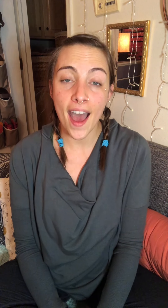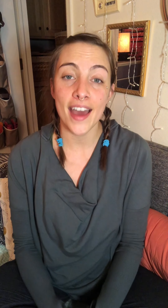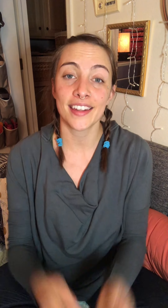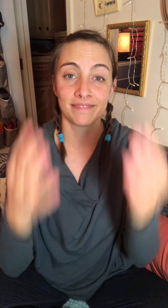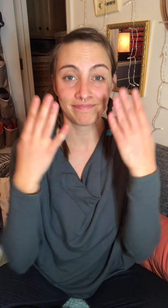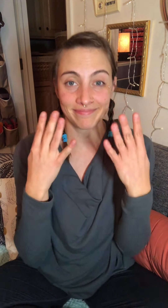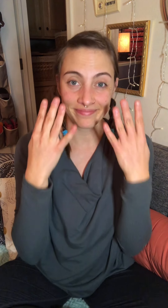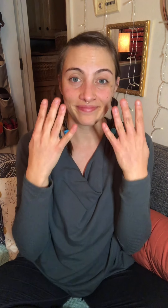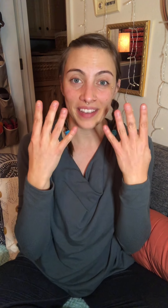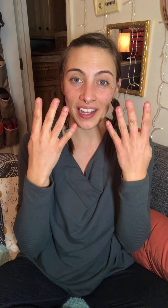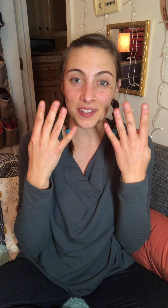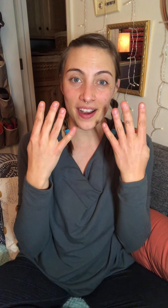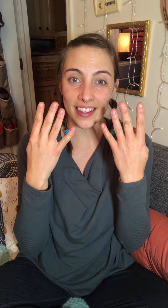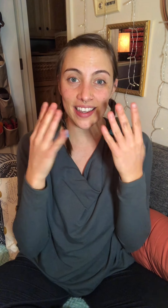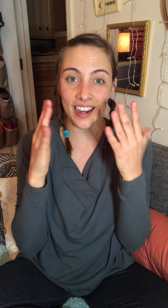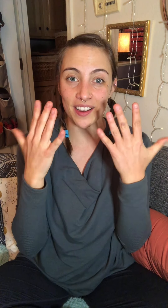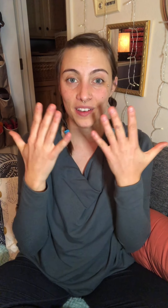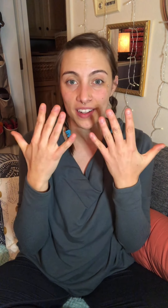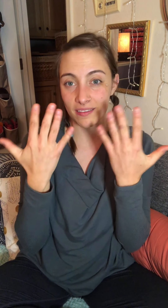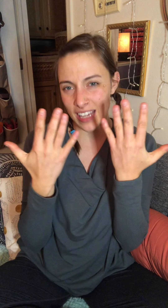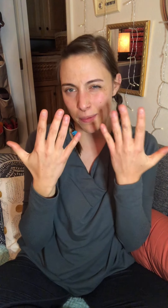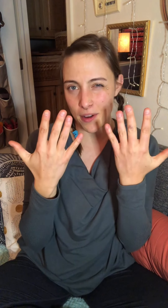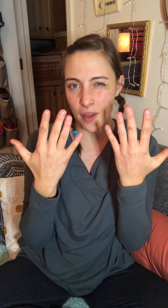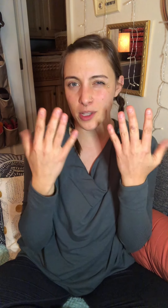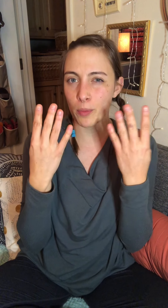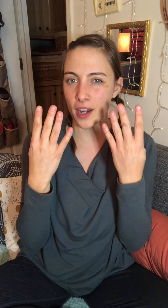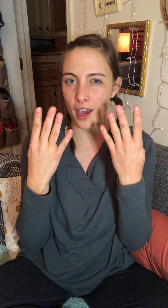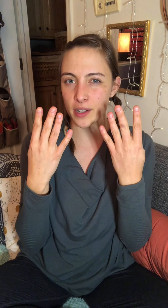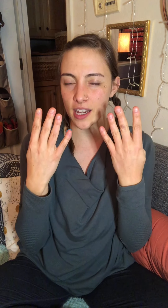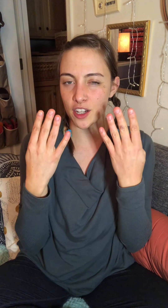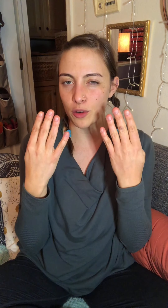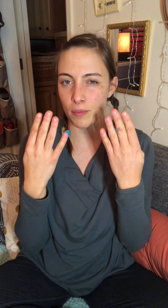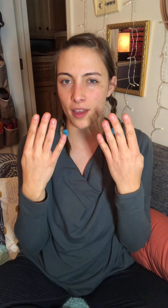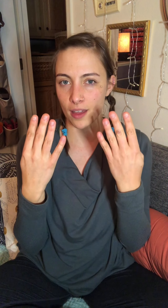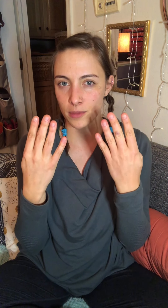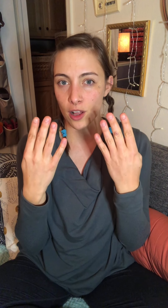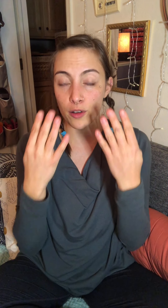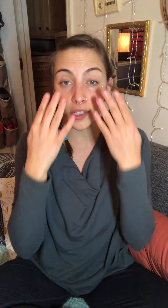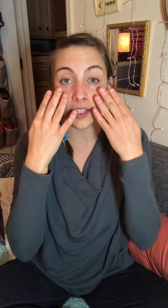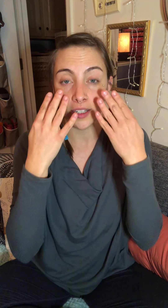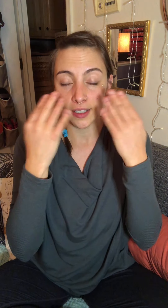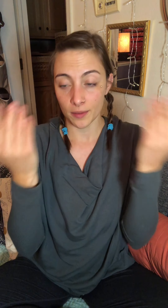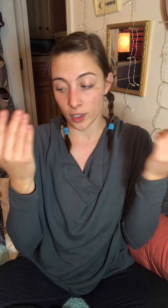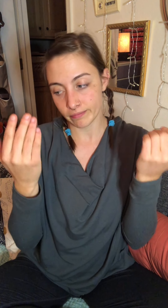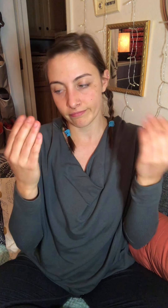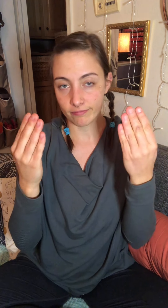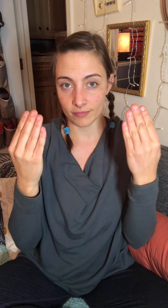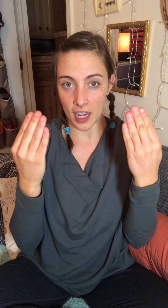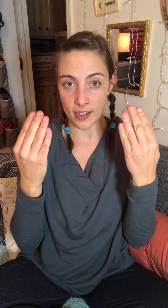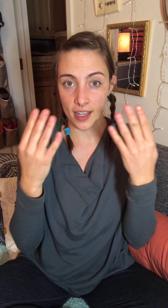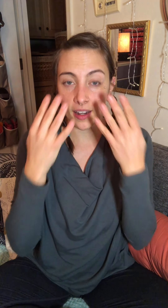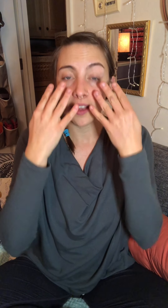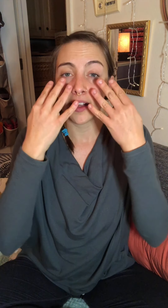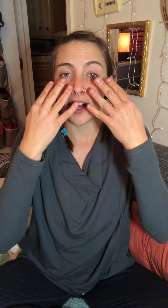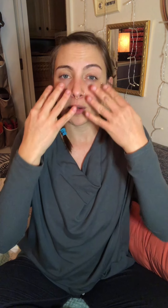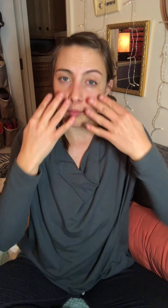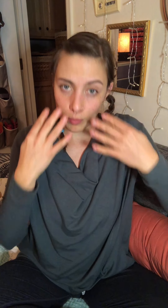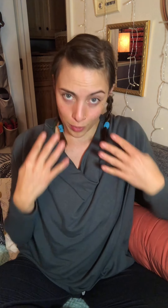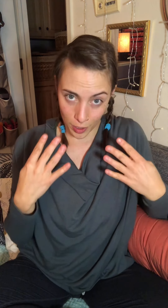Sad. Hands right here. You could keep your thumbs open. I always tend to do it with my thumbs closed or tucked in, and pull it